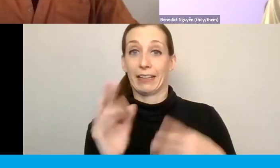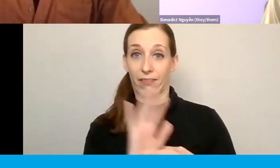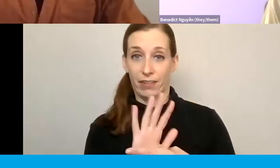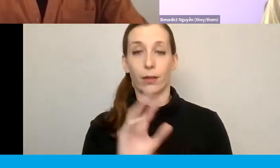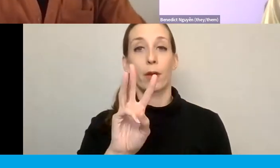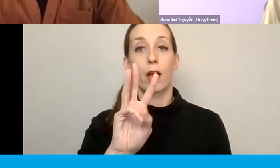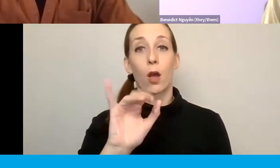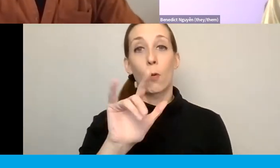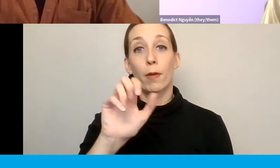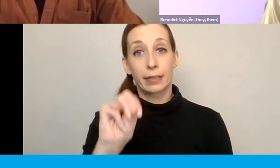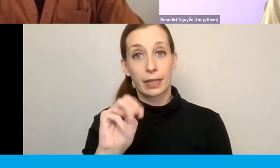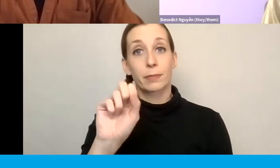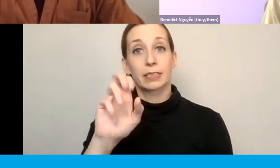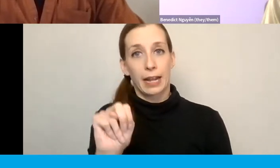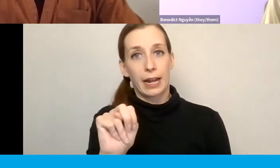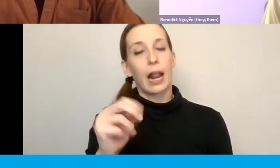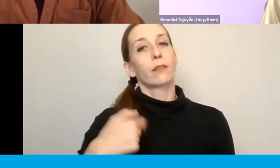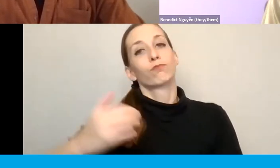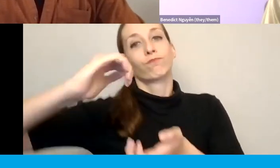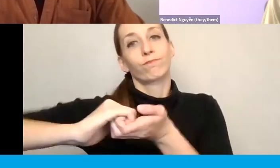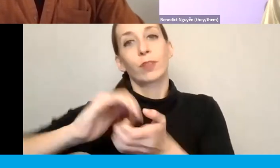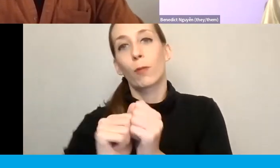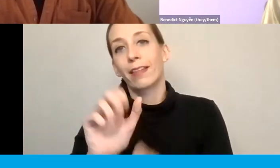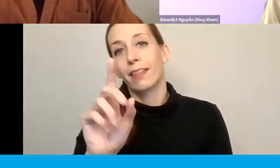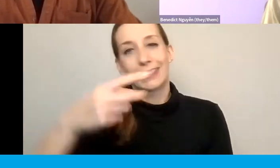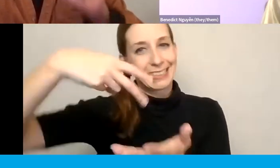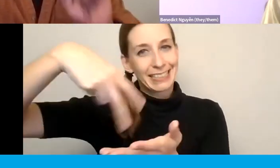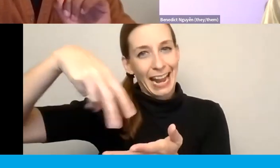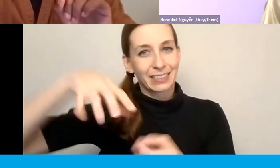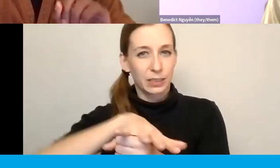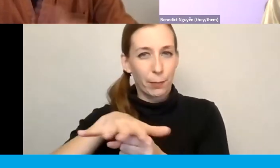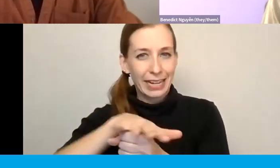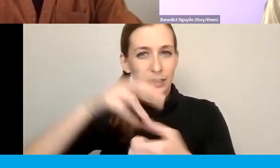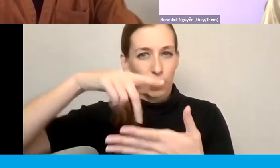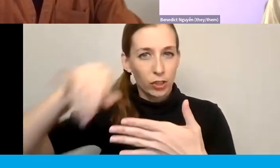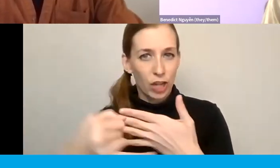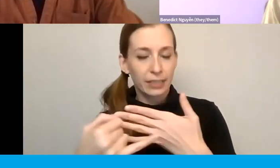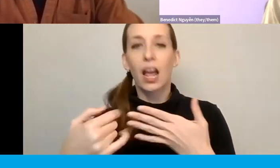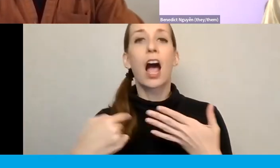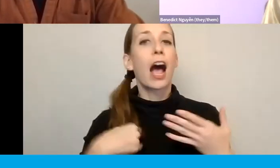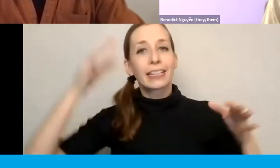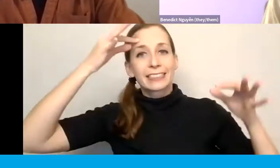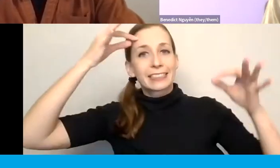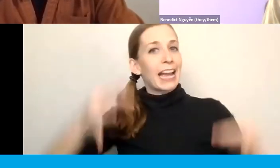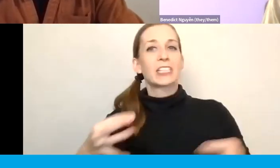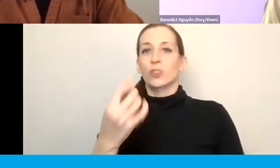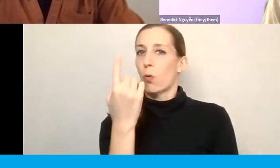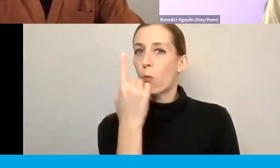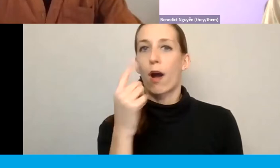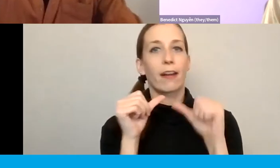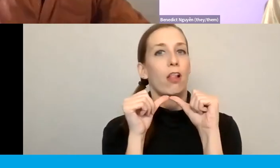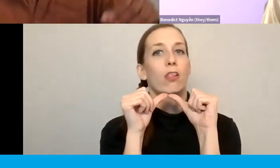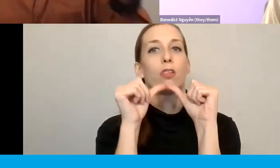the draft work series at Dance Space Project, I decided to do one shot. I was like very disinterested